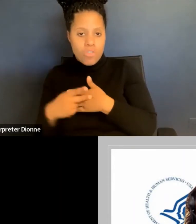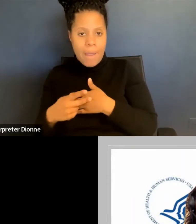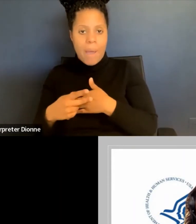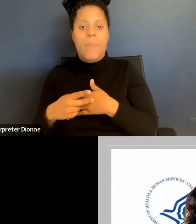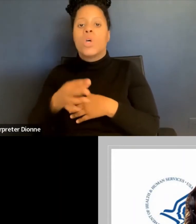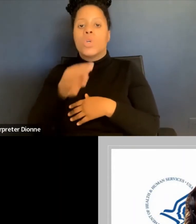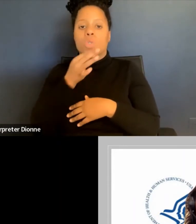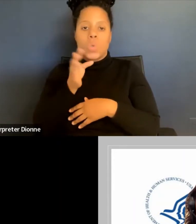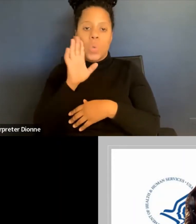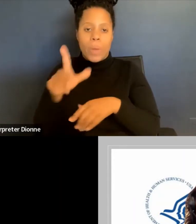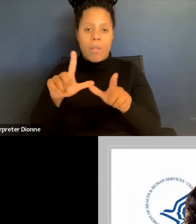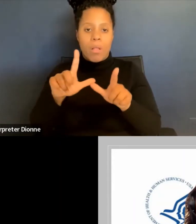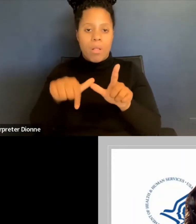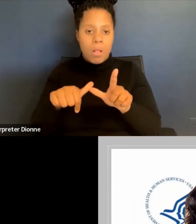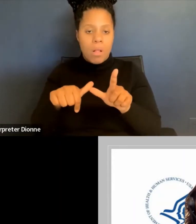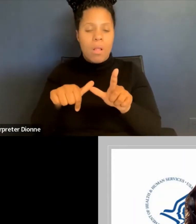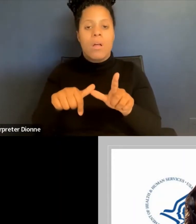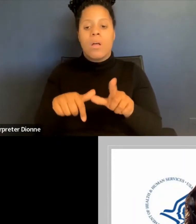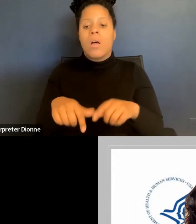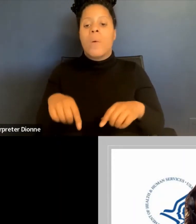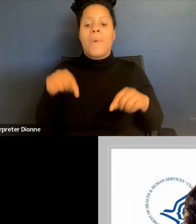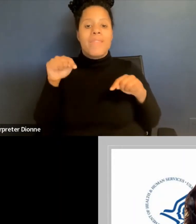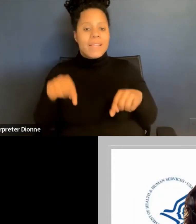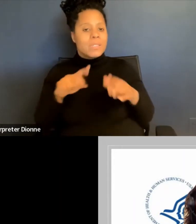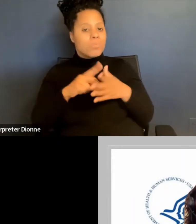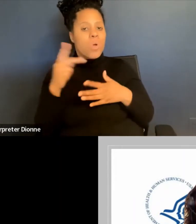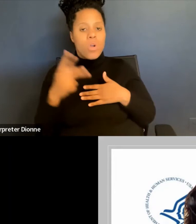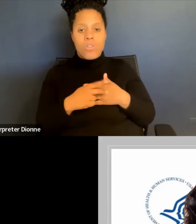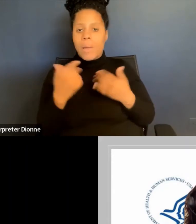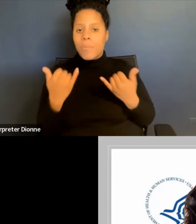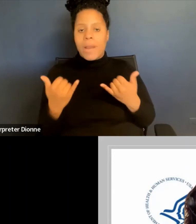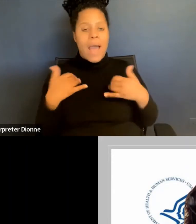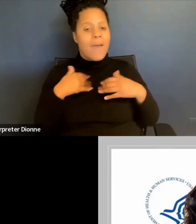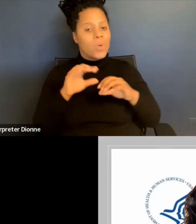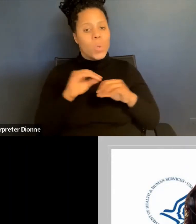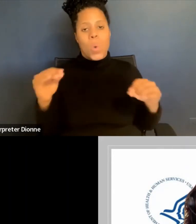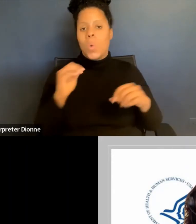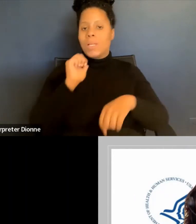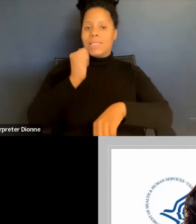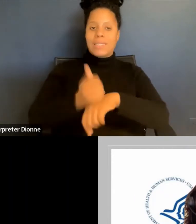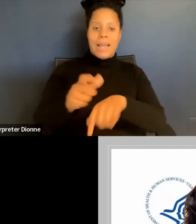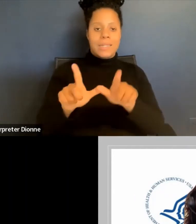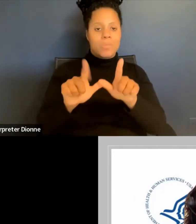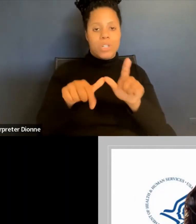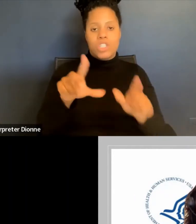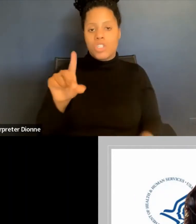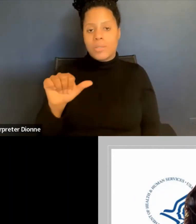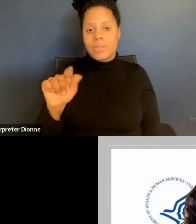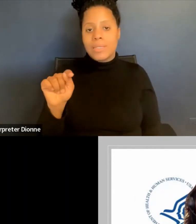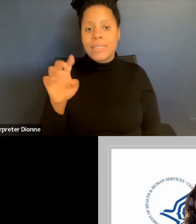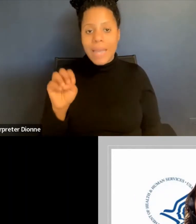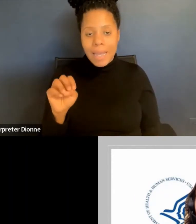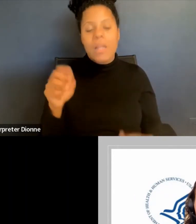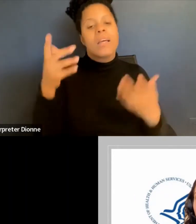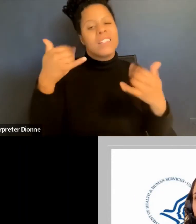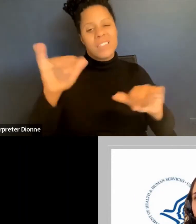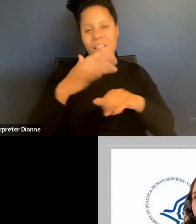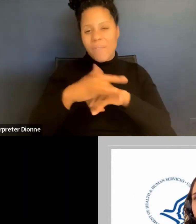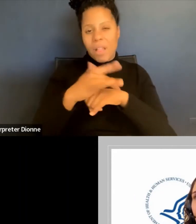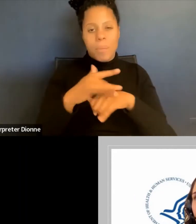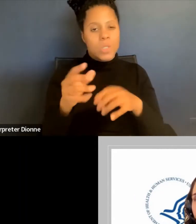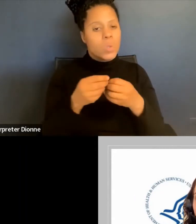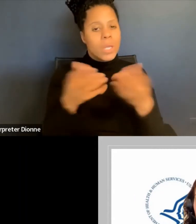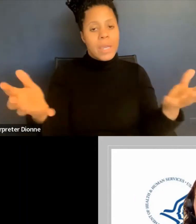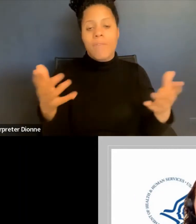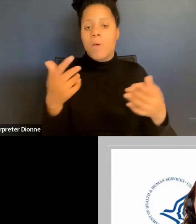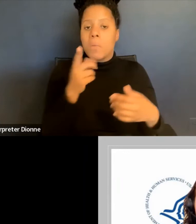now. We have no particular sunset date on those, and I can't necessarily speak, to how